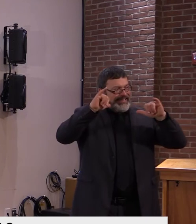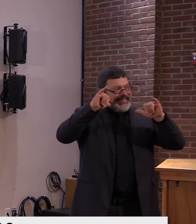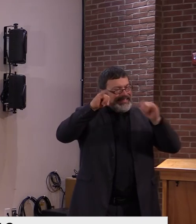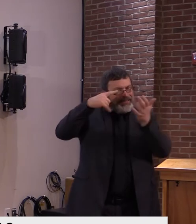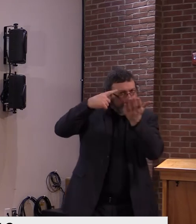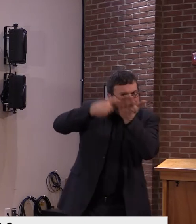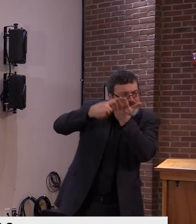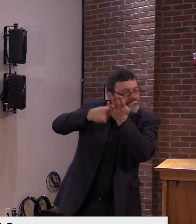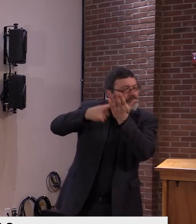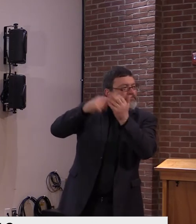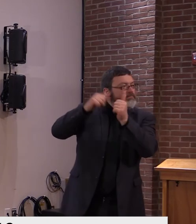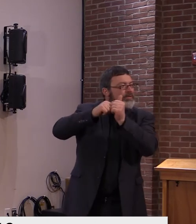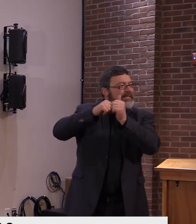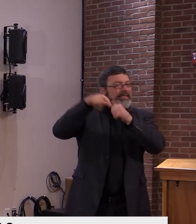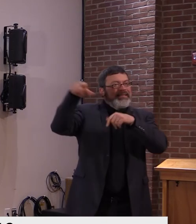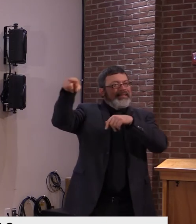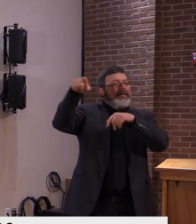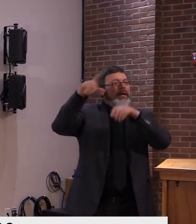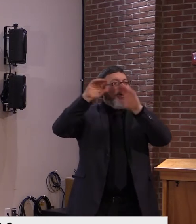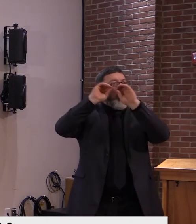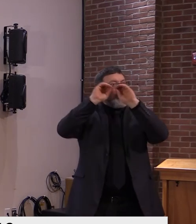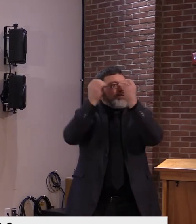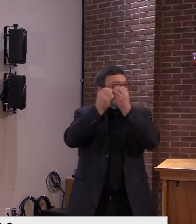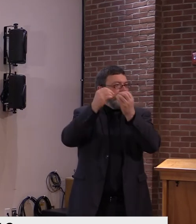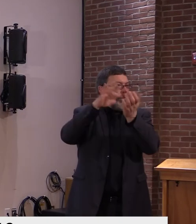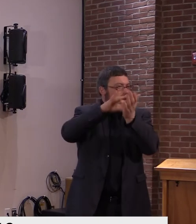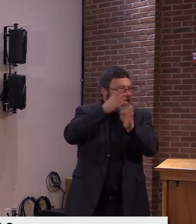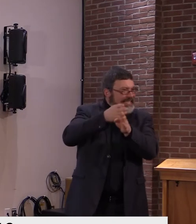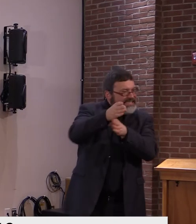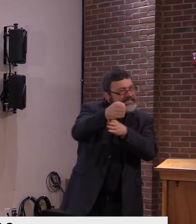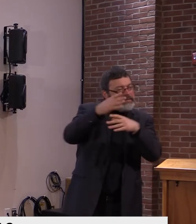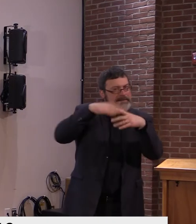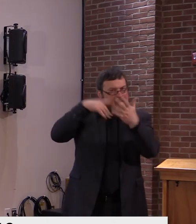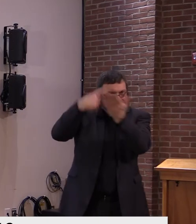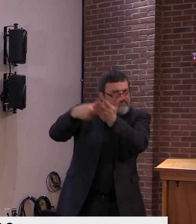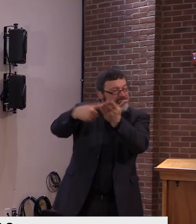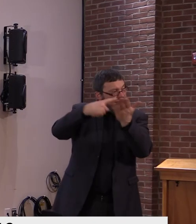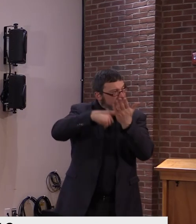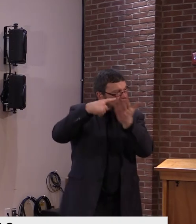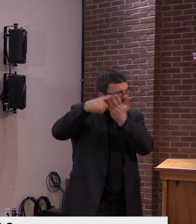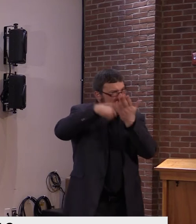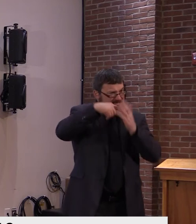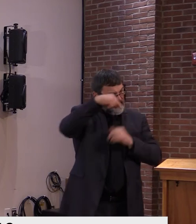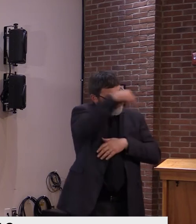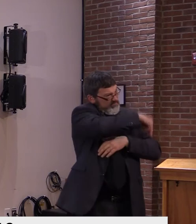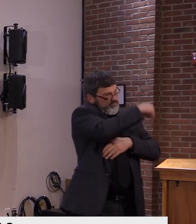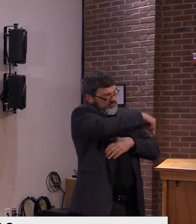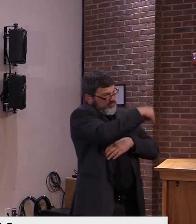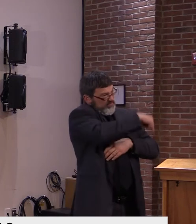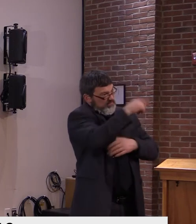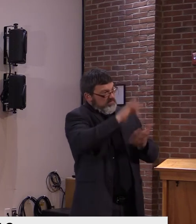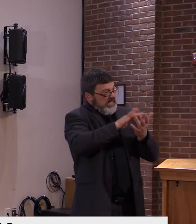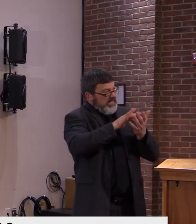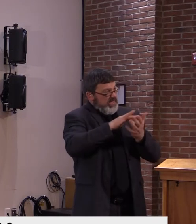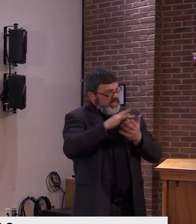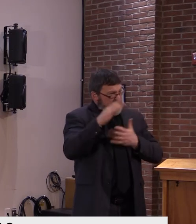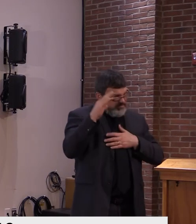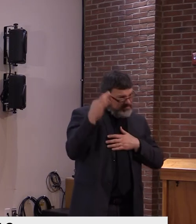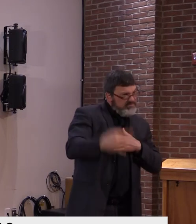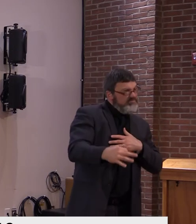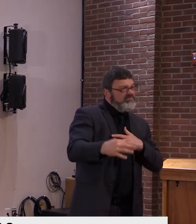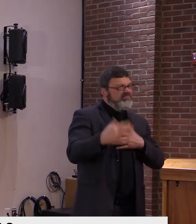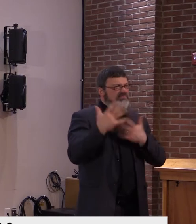critical care medicine, who would be charged with delivering this medication to the patient and helping us